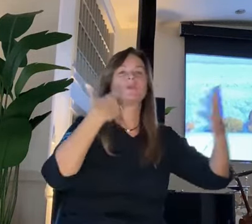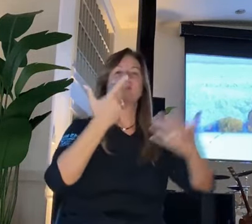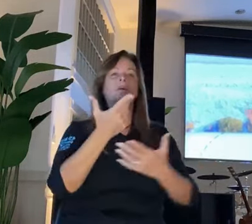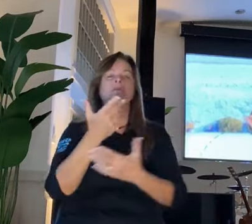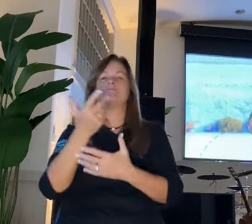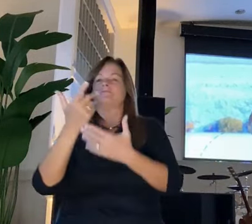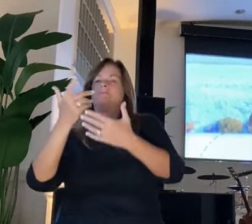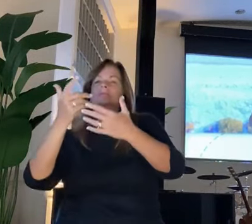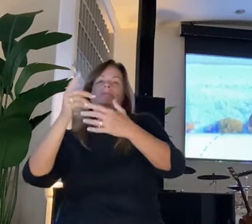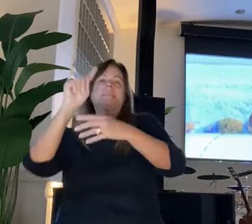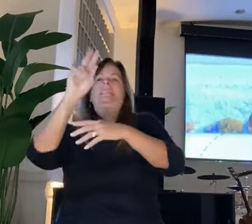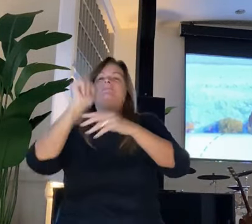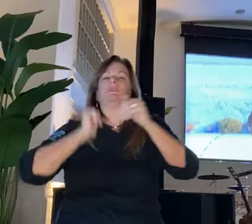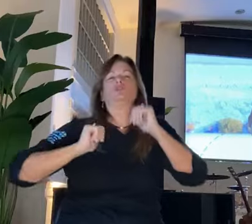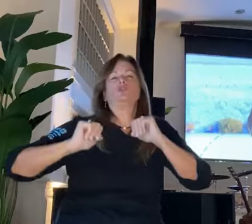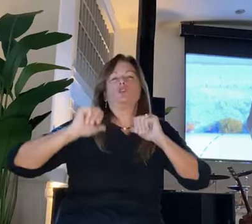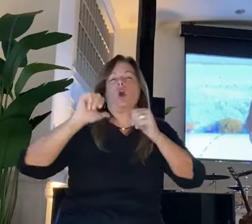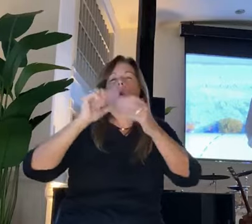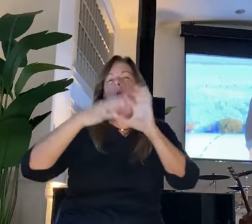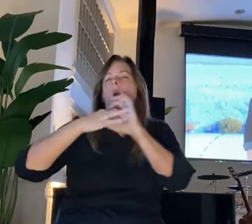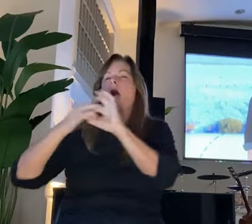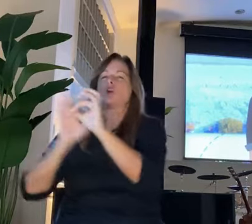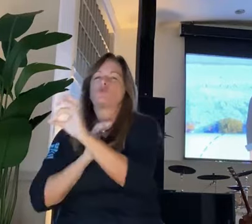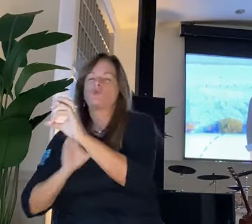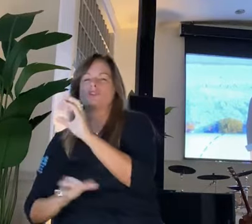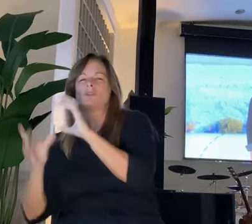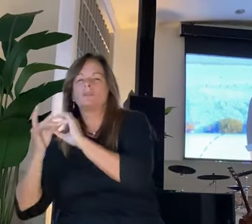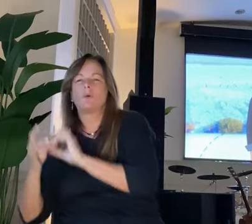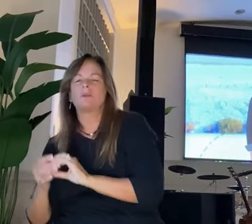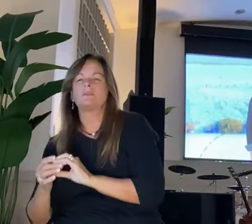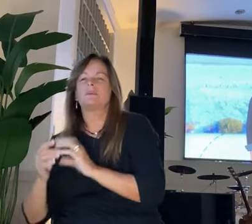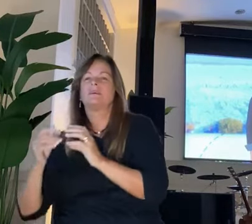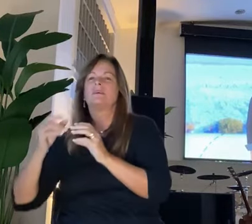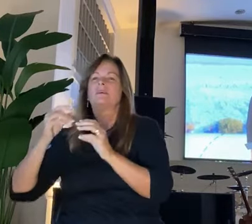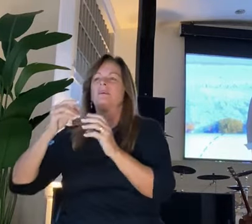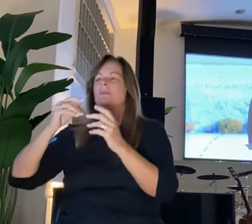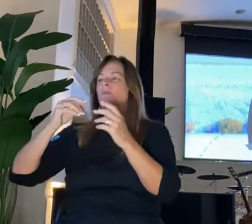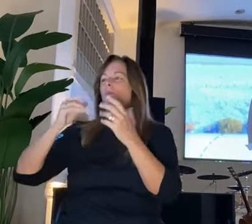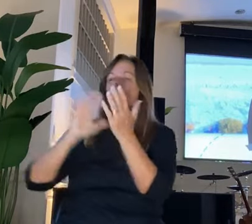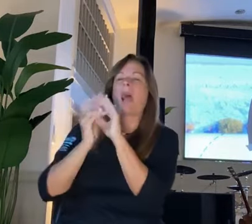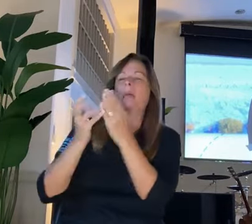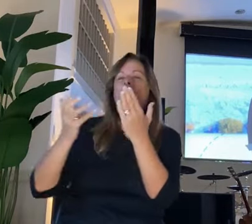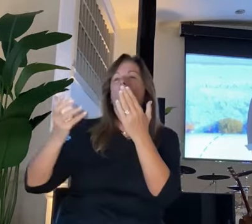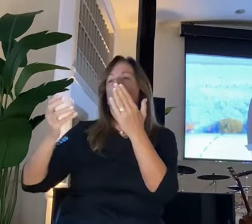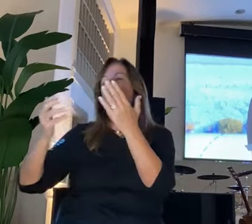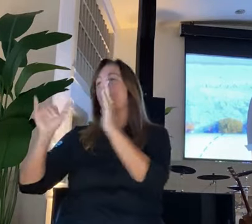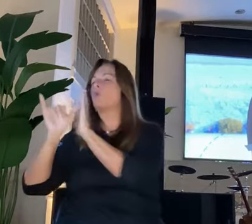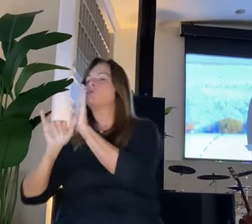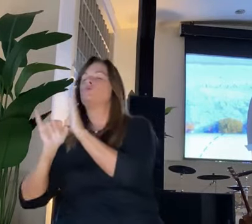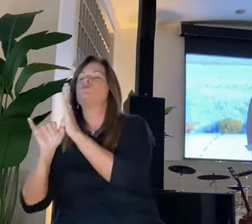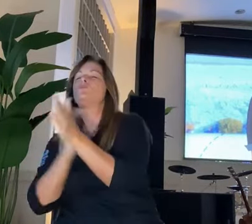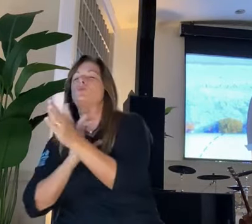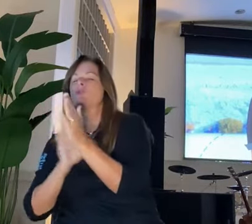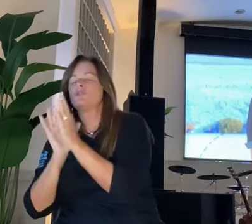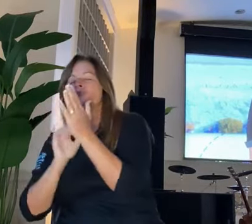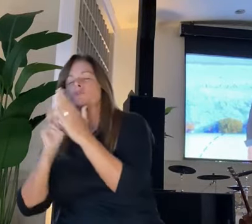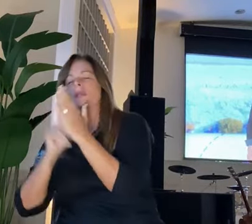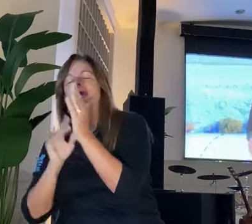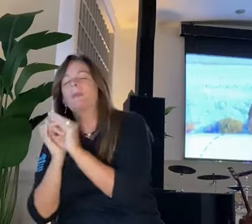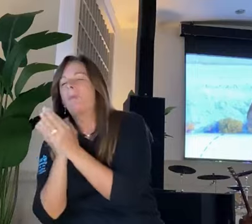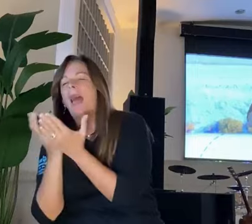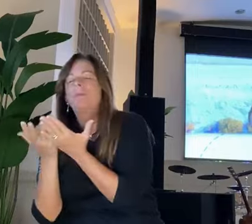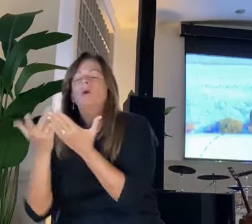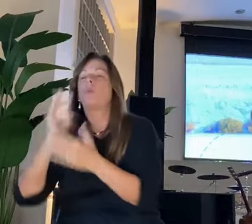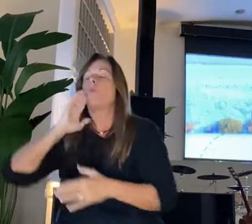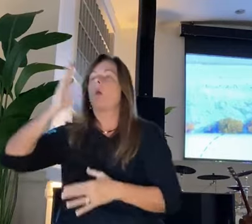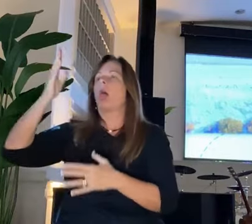me. And why wouldn't He? Since He is the author of this Word. He authored this Word to speak to us. And so He